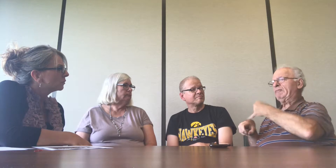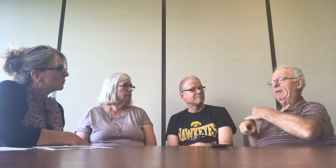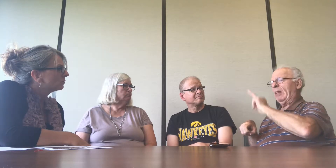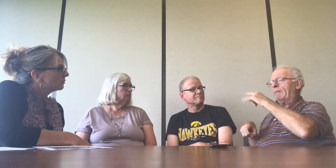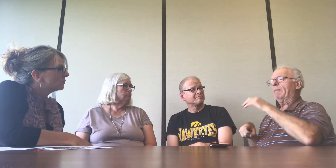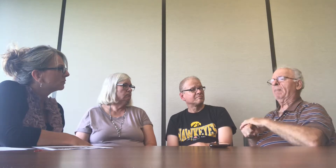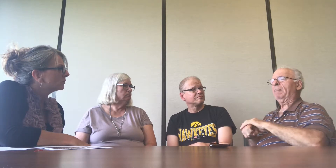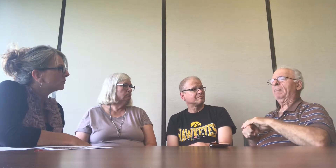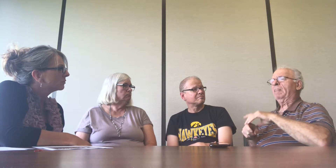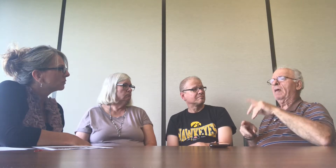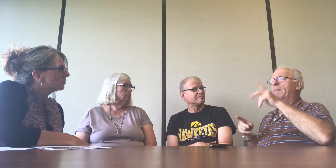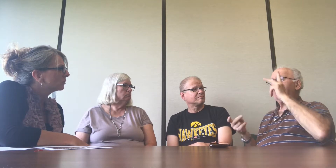doesn't always work.